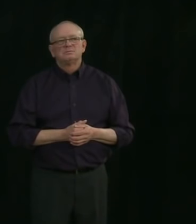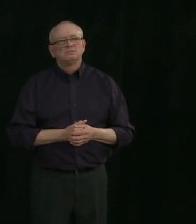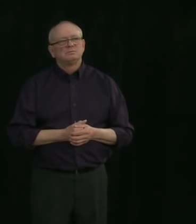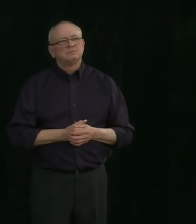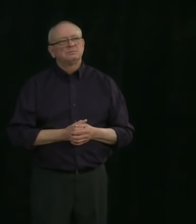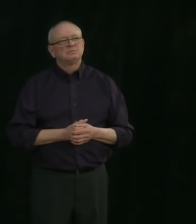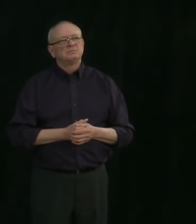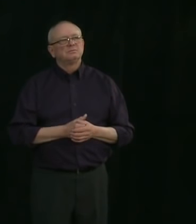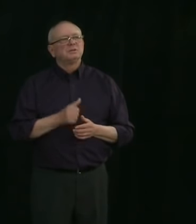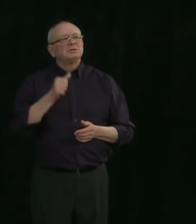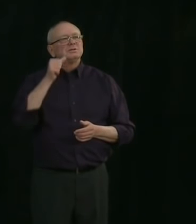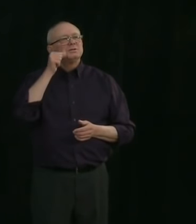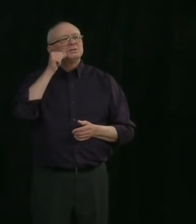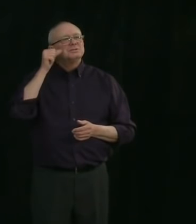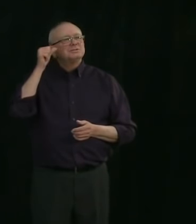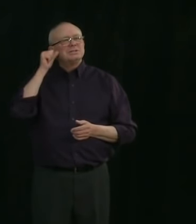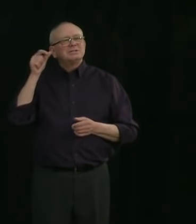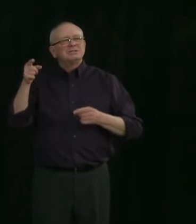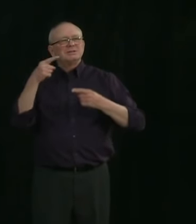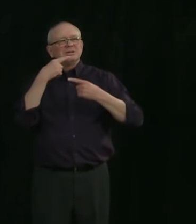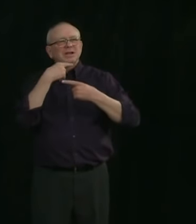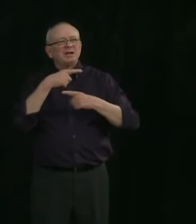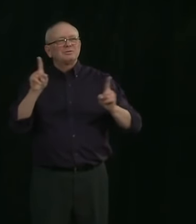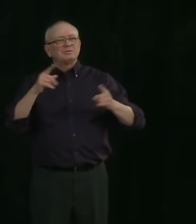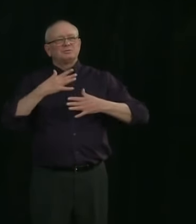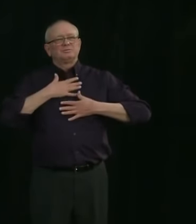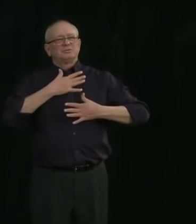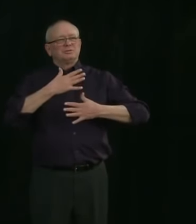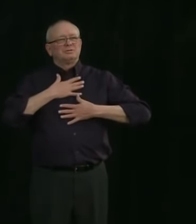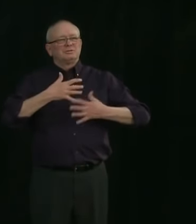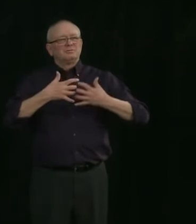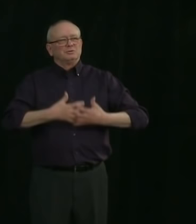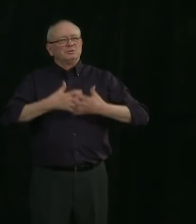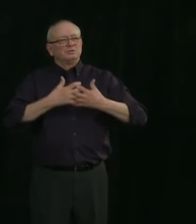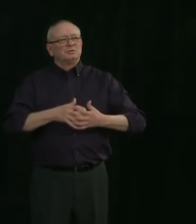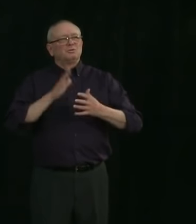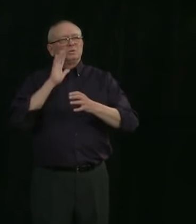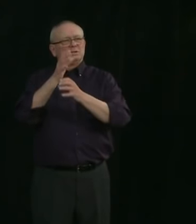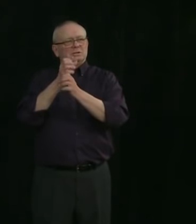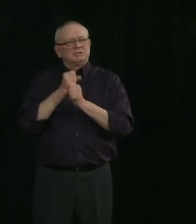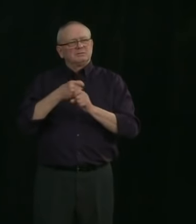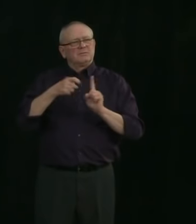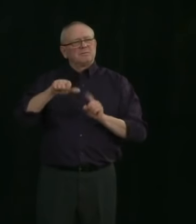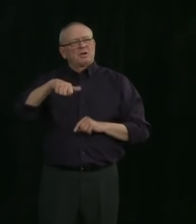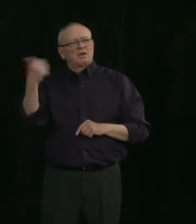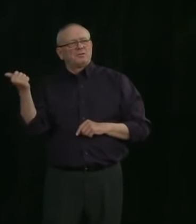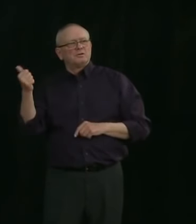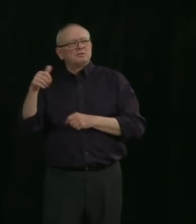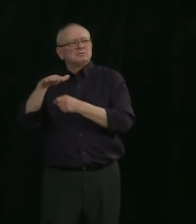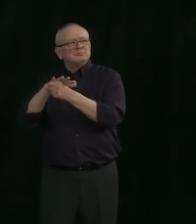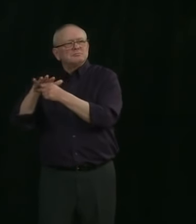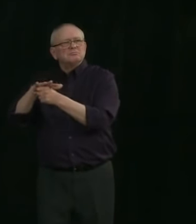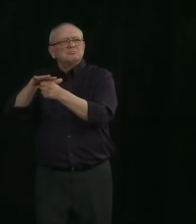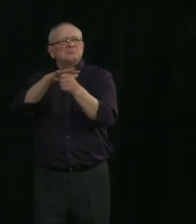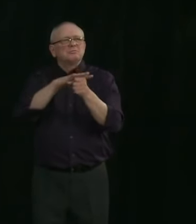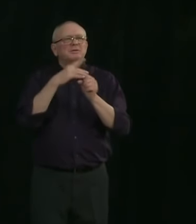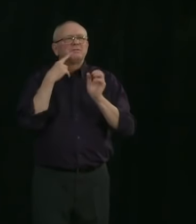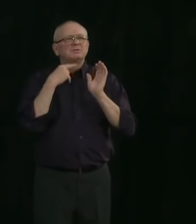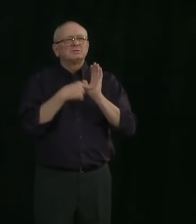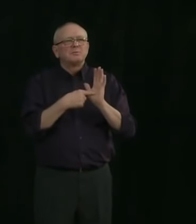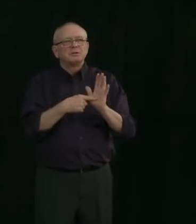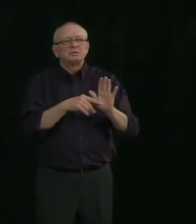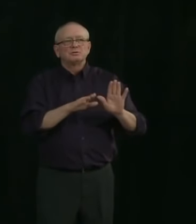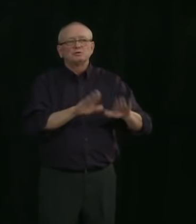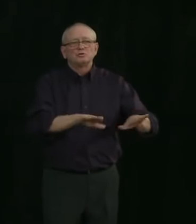anesthetic devices capable of mechanical ventilation. I'm wondering if those devices are ideal for use on COVID patients or if they're being tapped as more of a